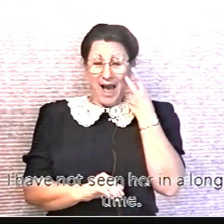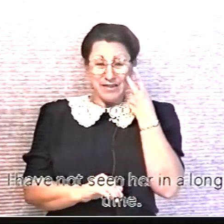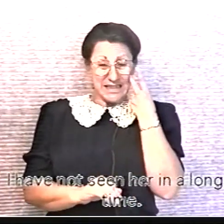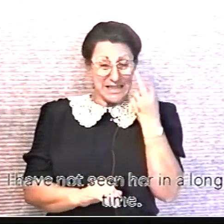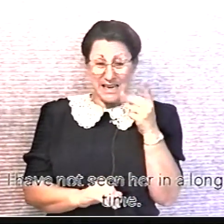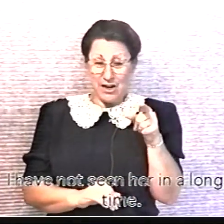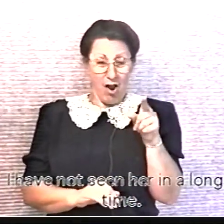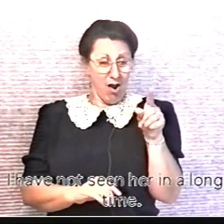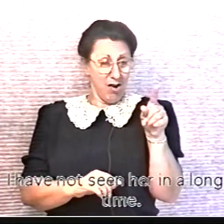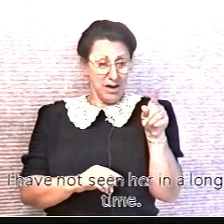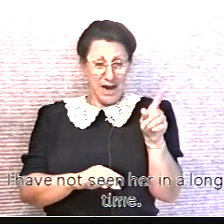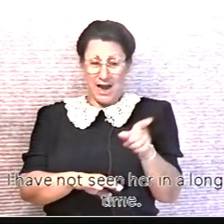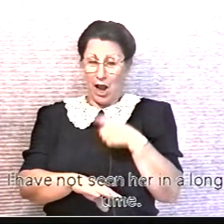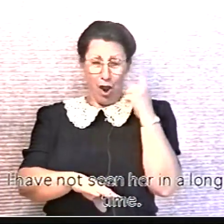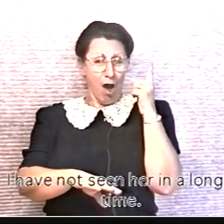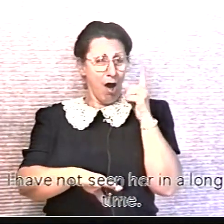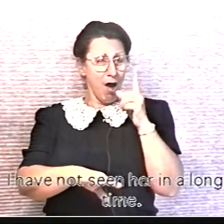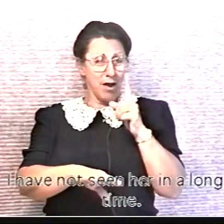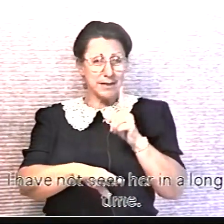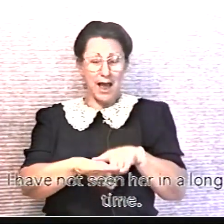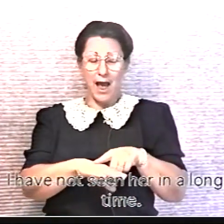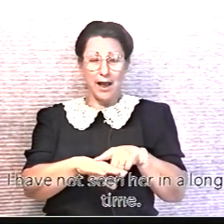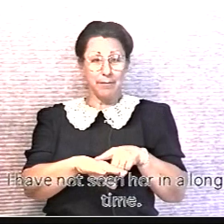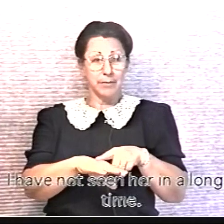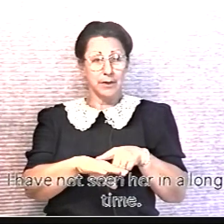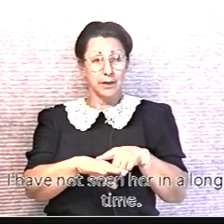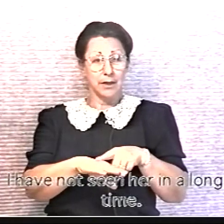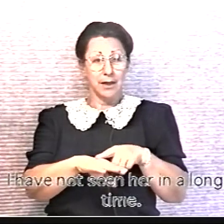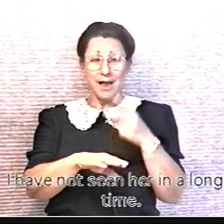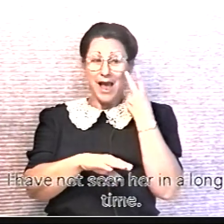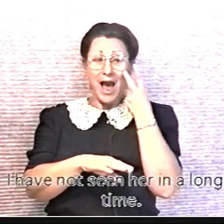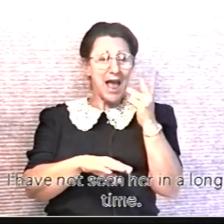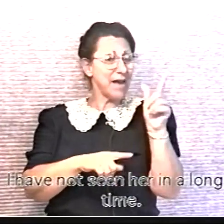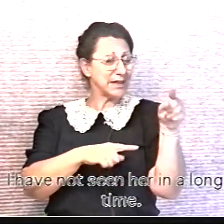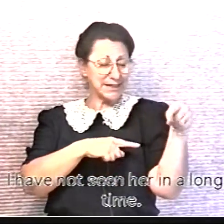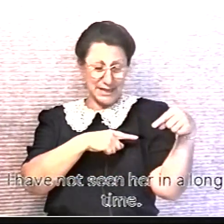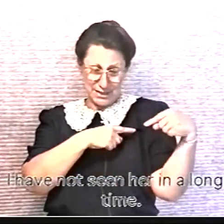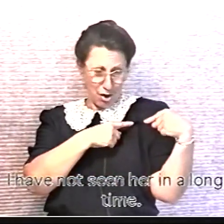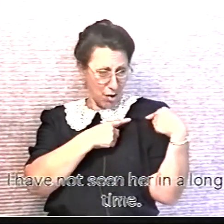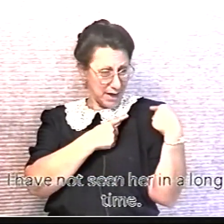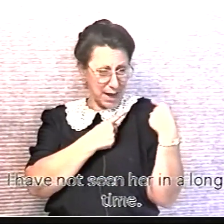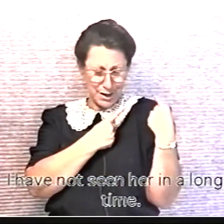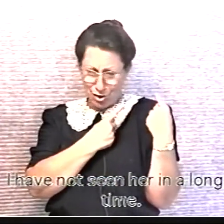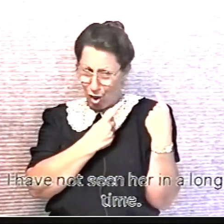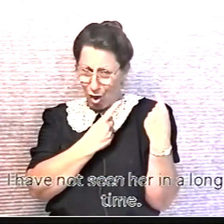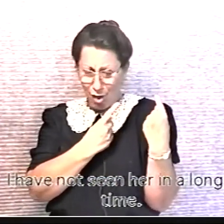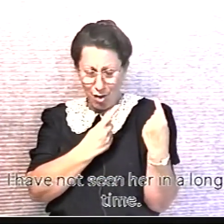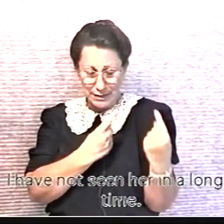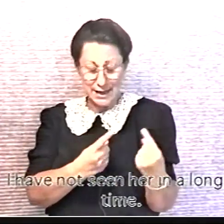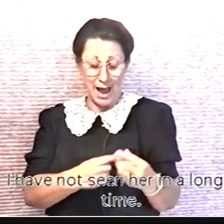haven't seen her in a long time. I haven't seen her in a long time.